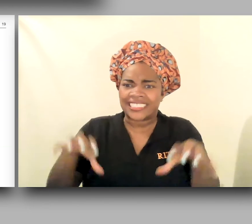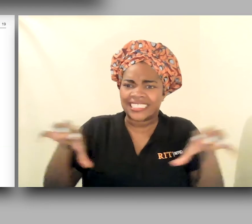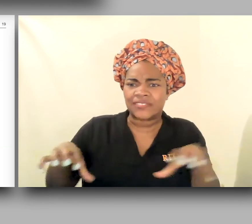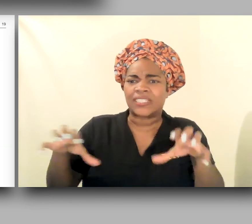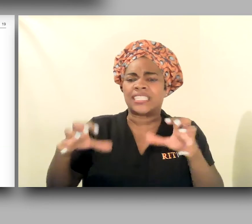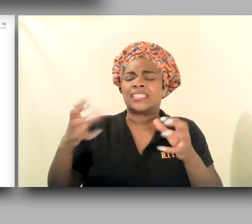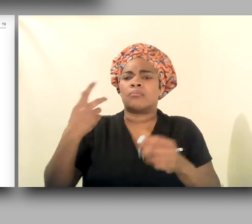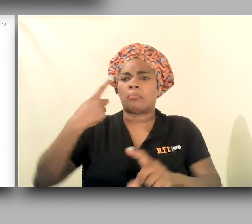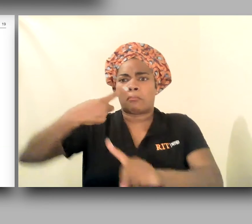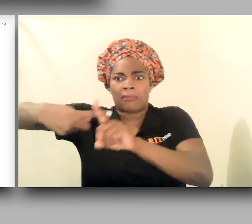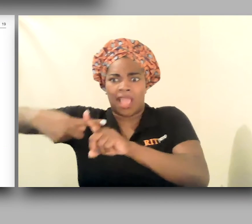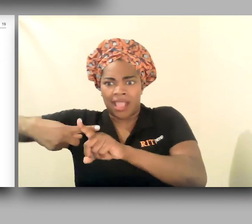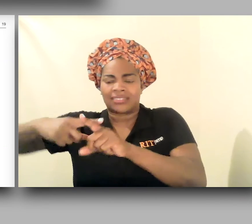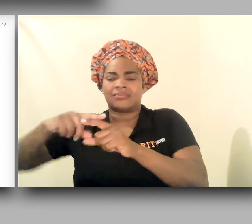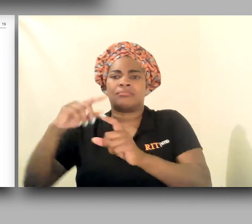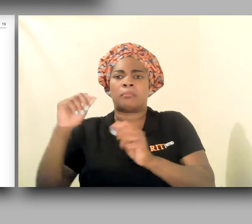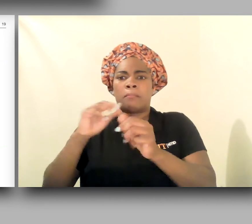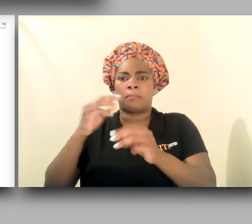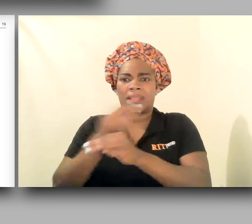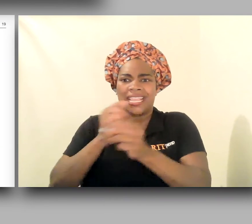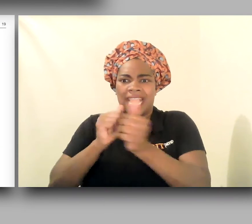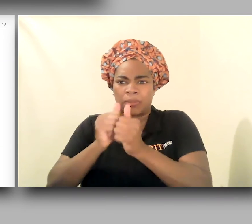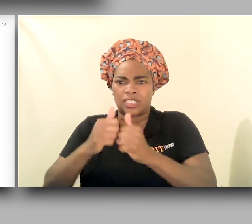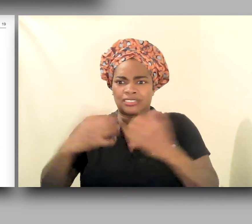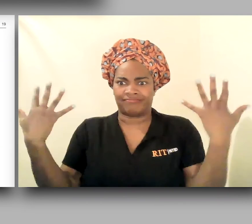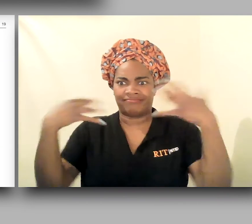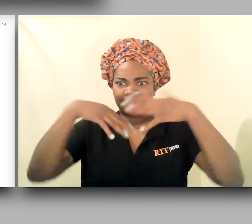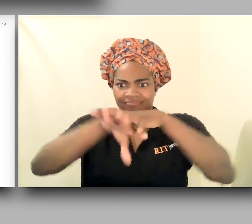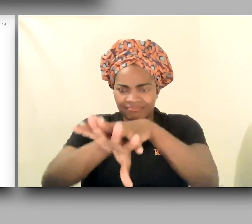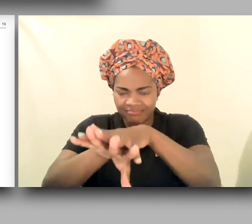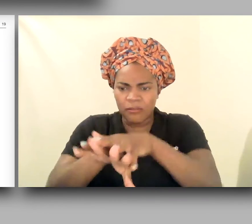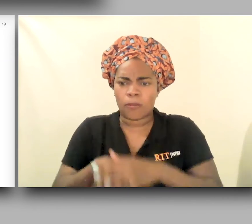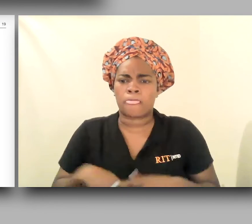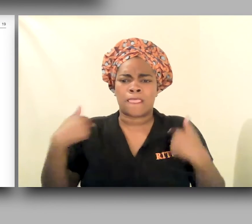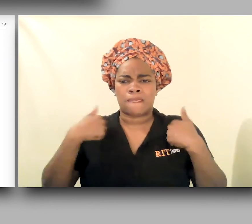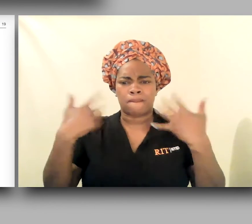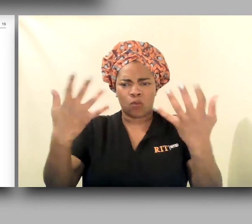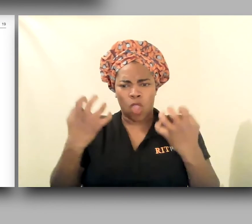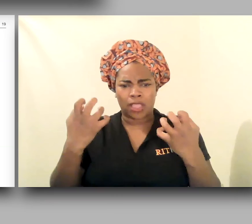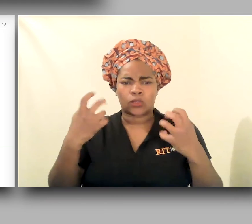math competition, so we're kind of blend some stuff together, have fun plus math.